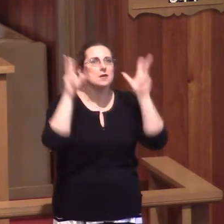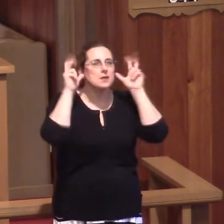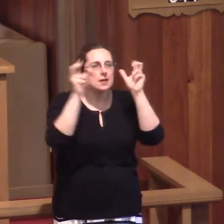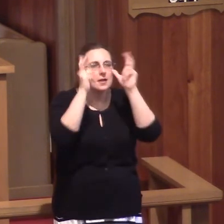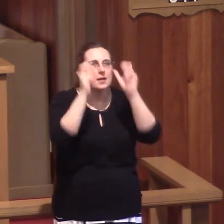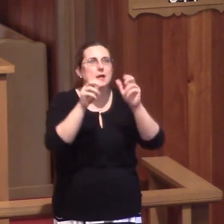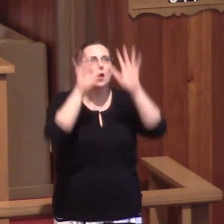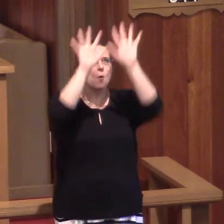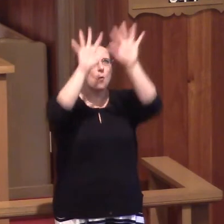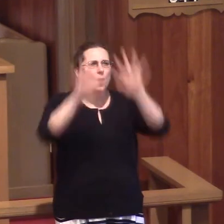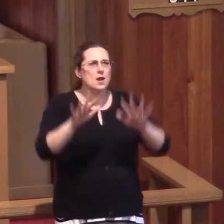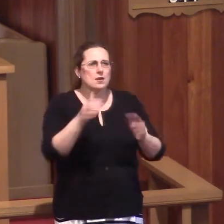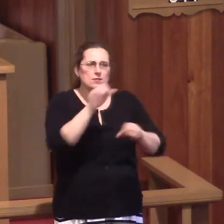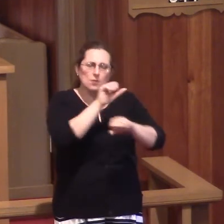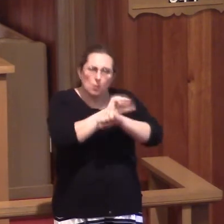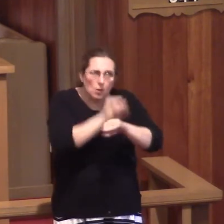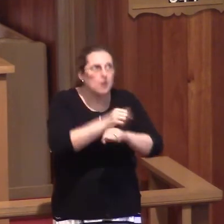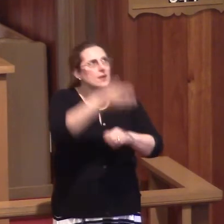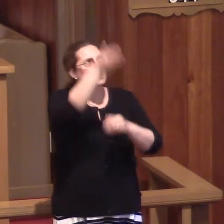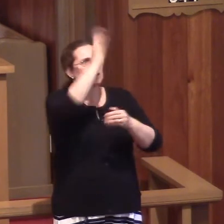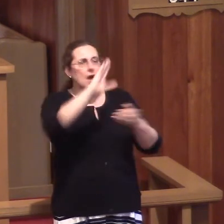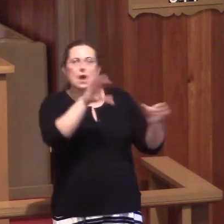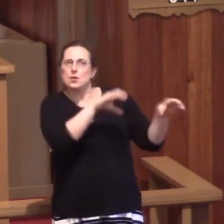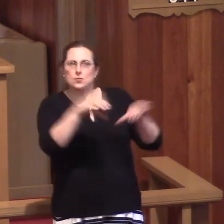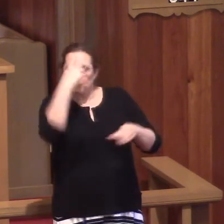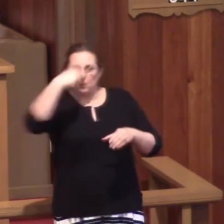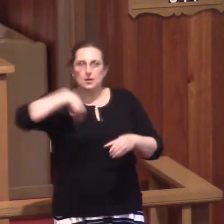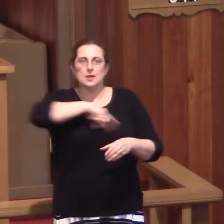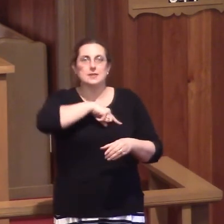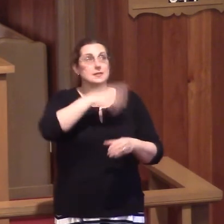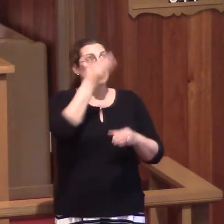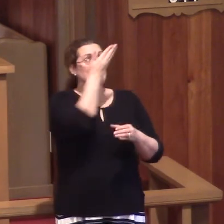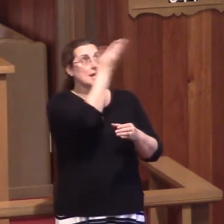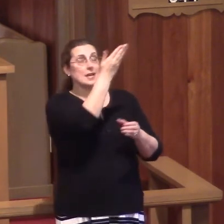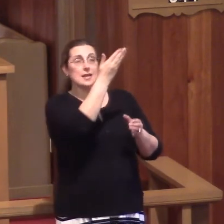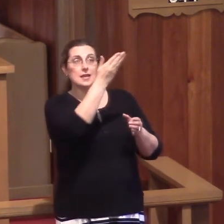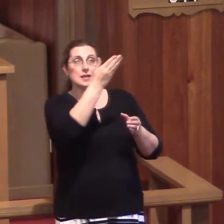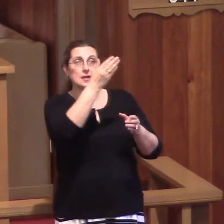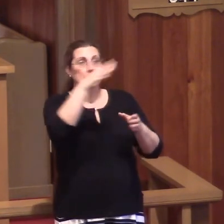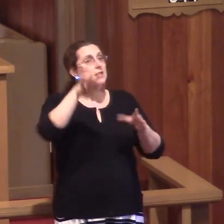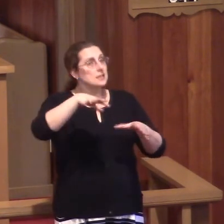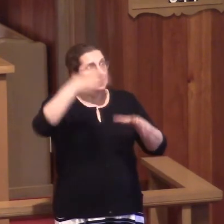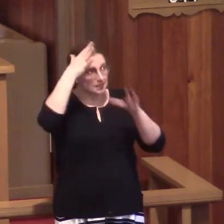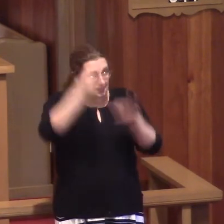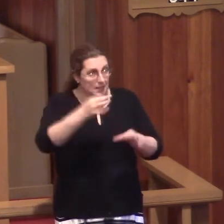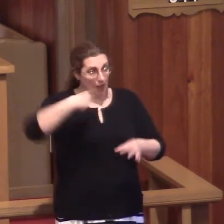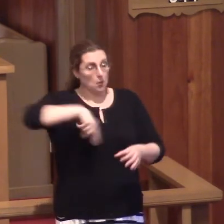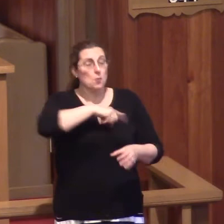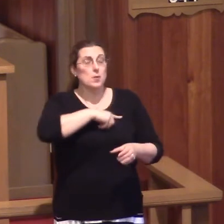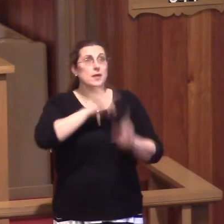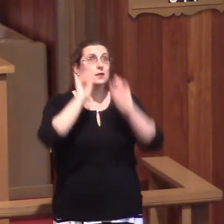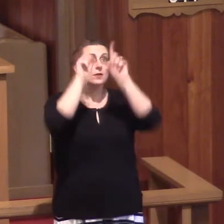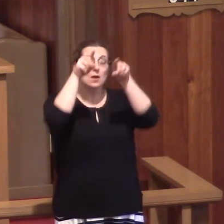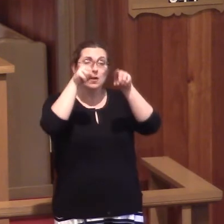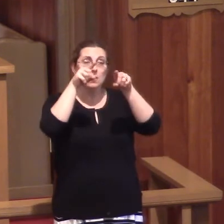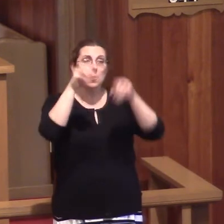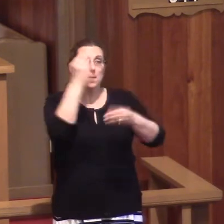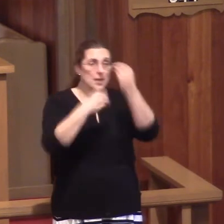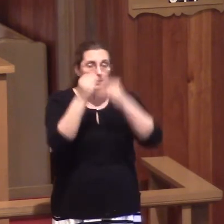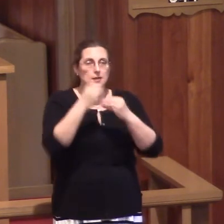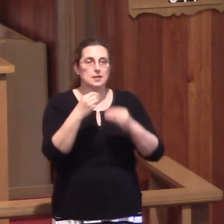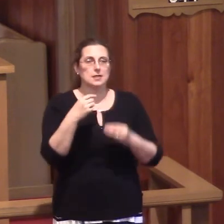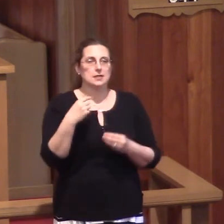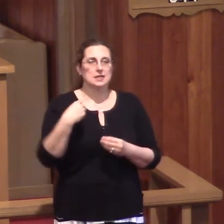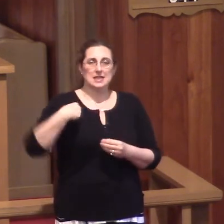that God Has done for us And now he has Chosen us To attend The banquet. In our poor Crippled